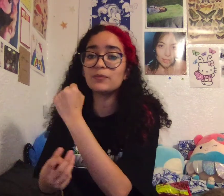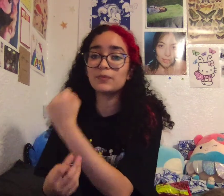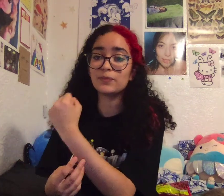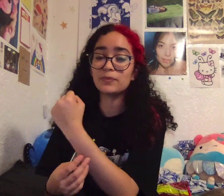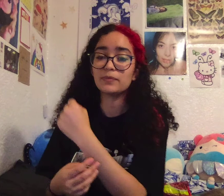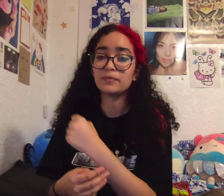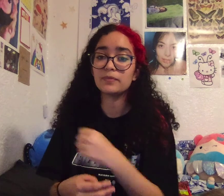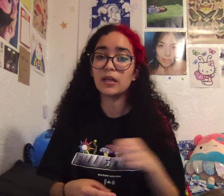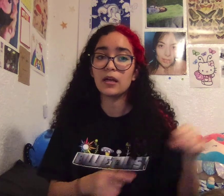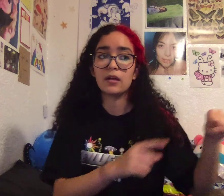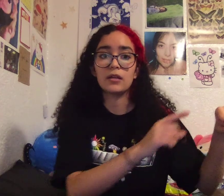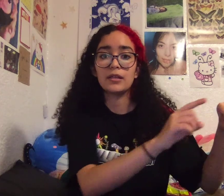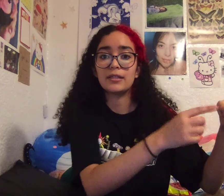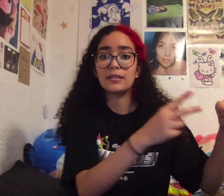is Neptune.